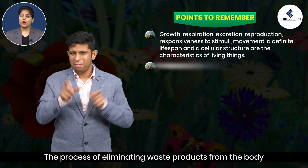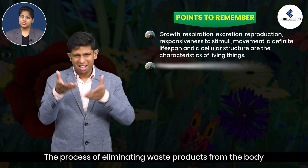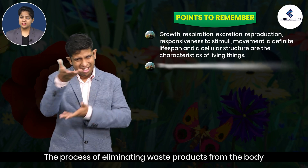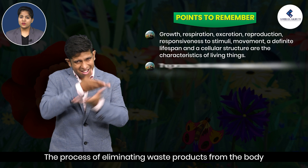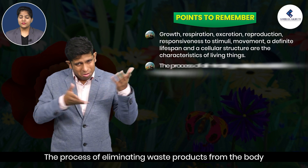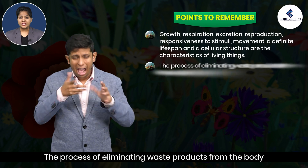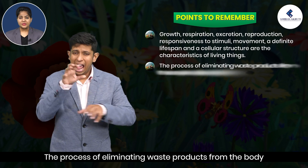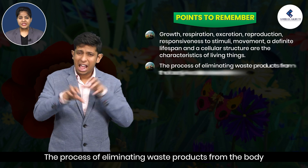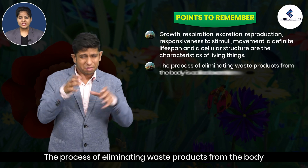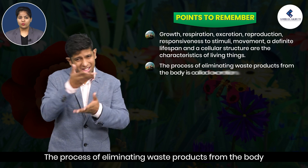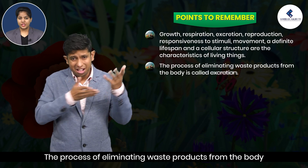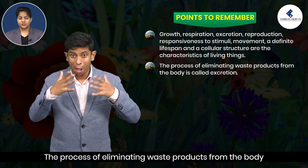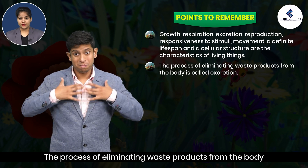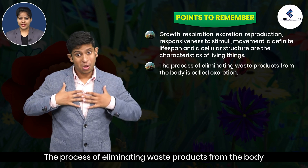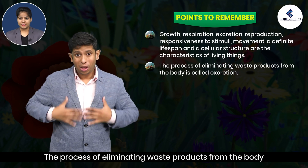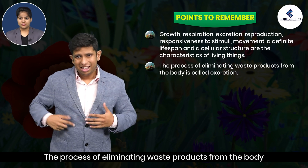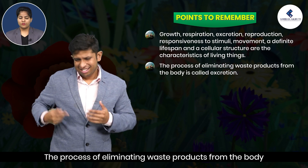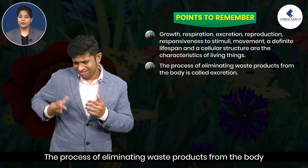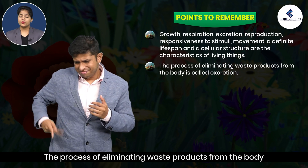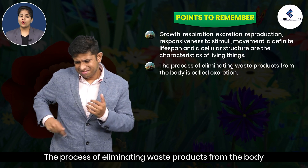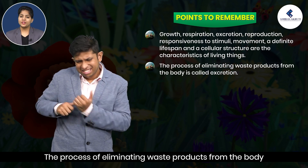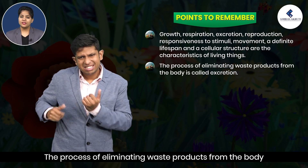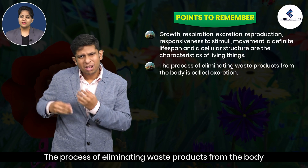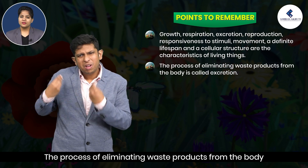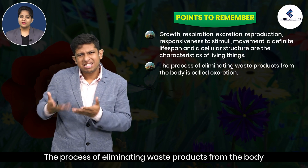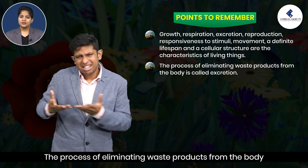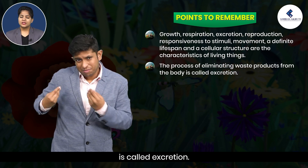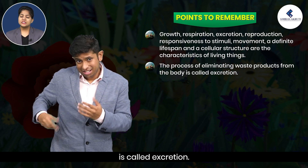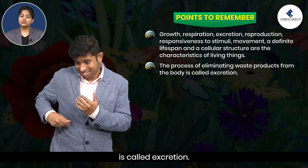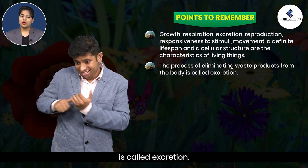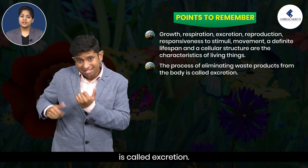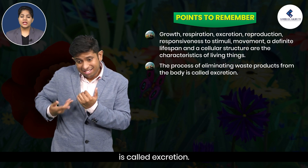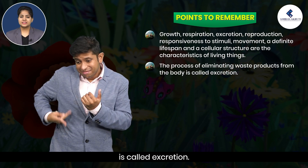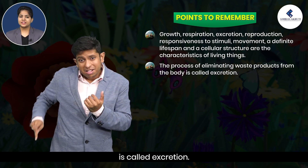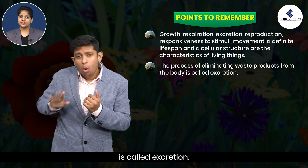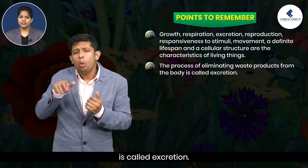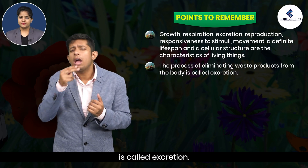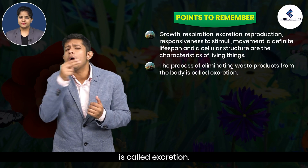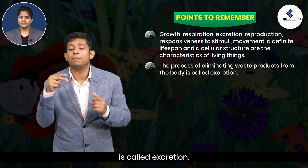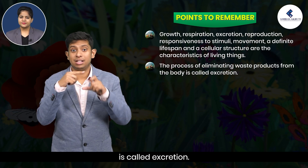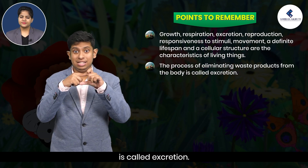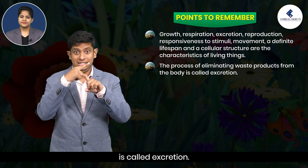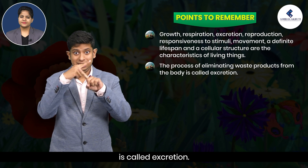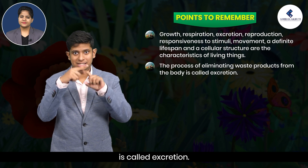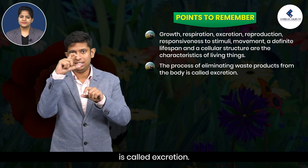The process of eliminating waste products from the body is called excretion.